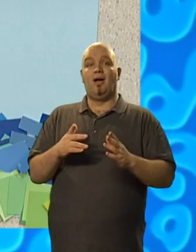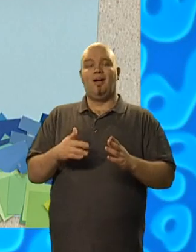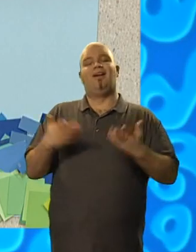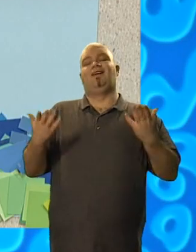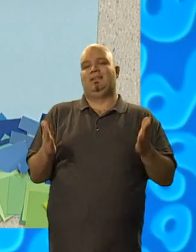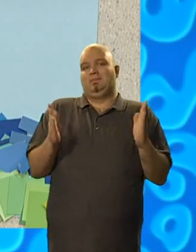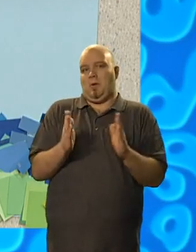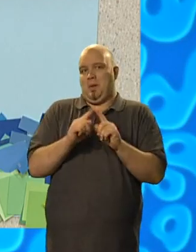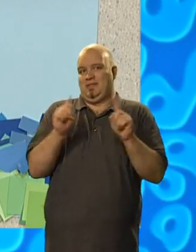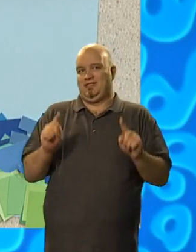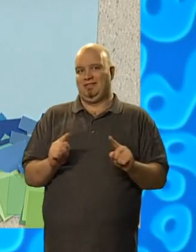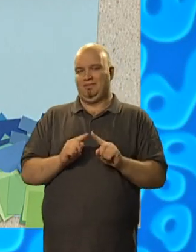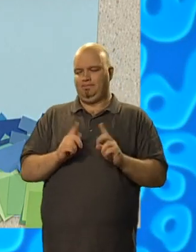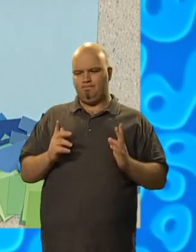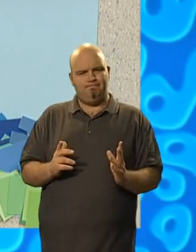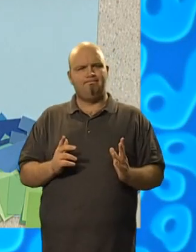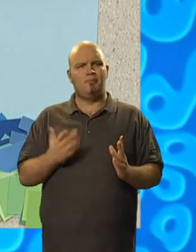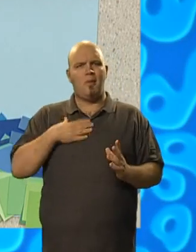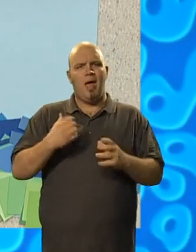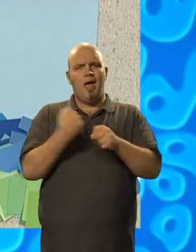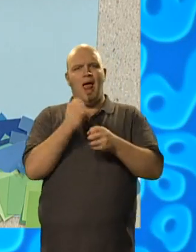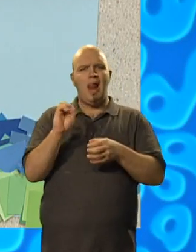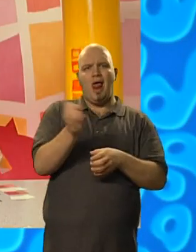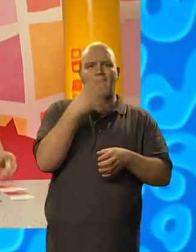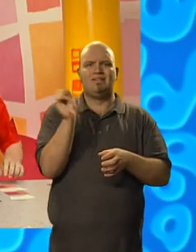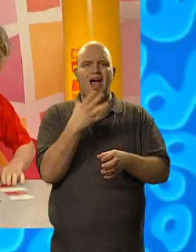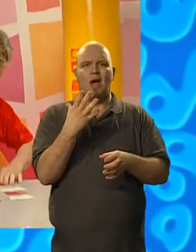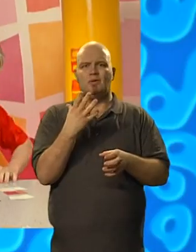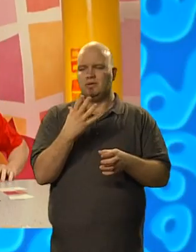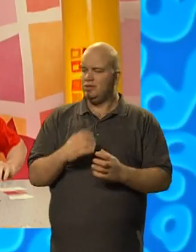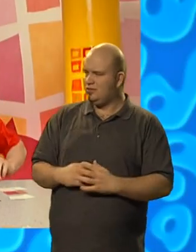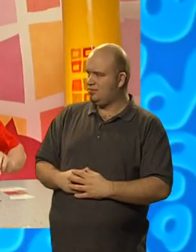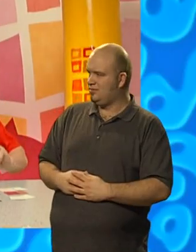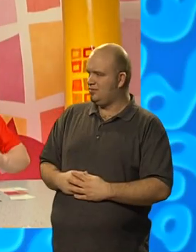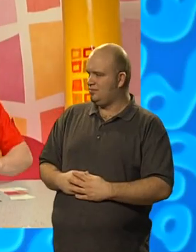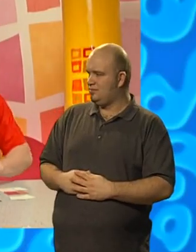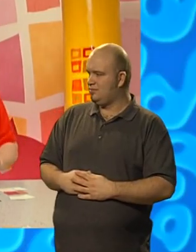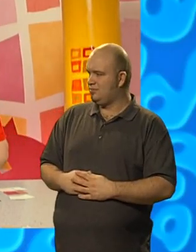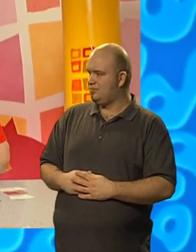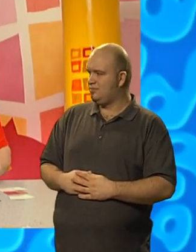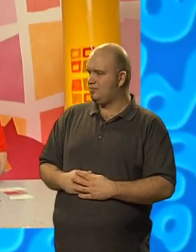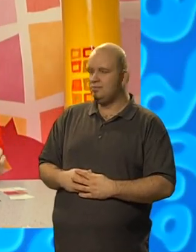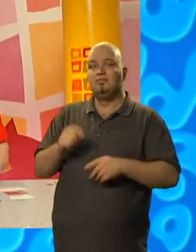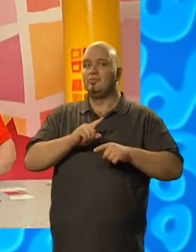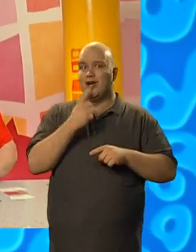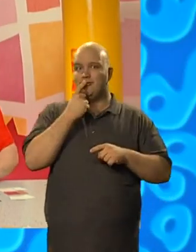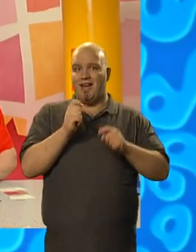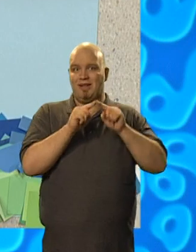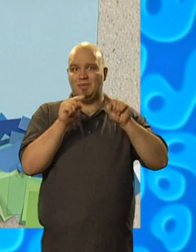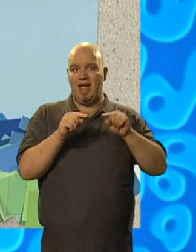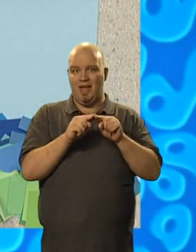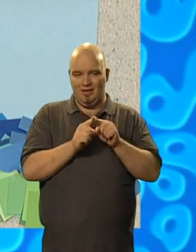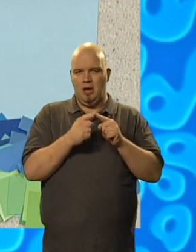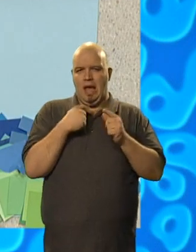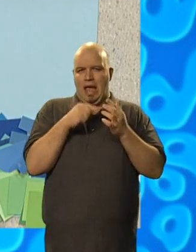Small picture. Now, let's make our lighthouse. Same way again. This time I'm using red squares.